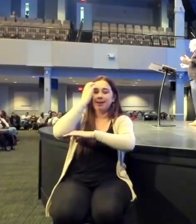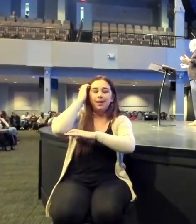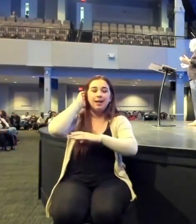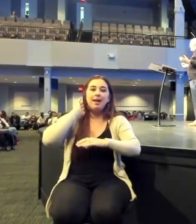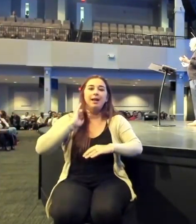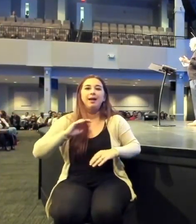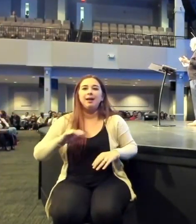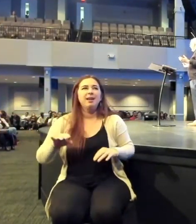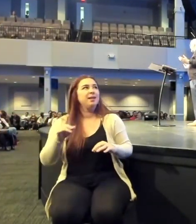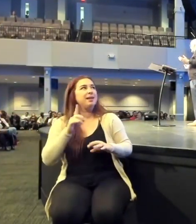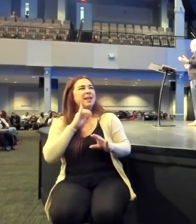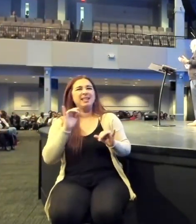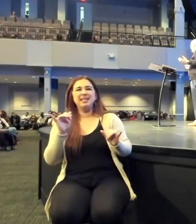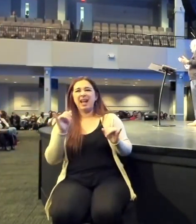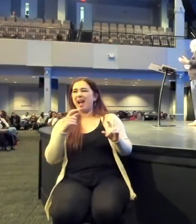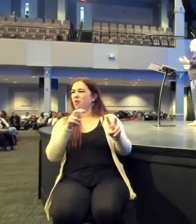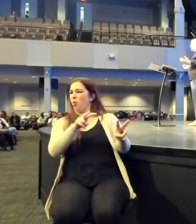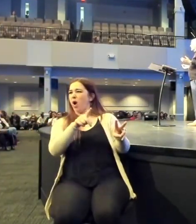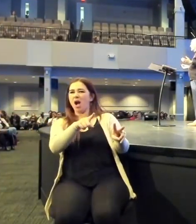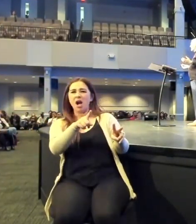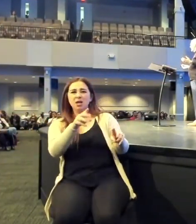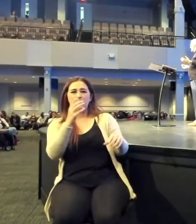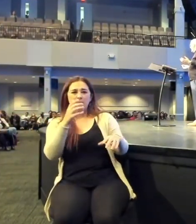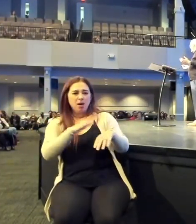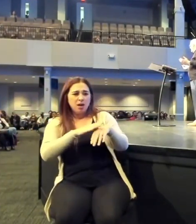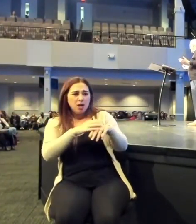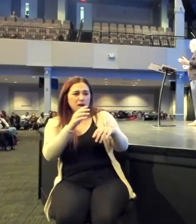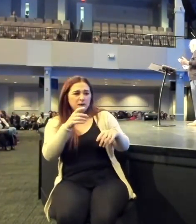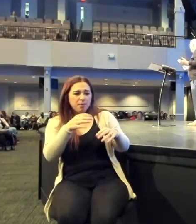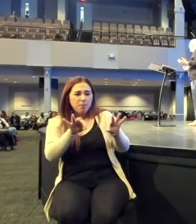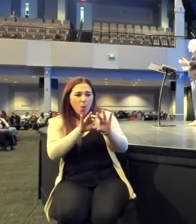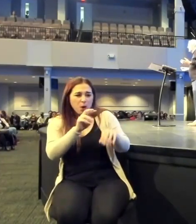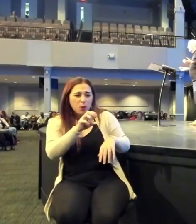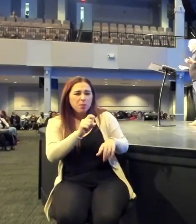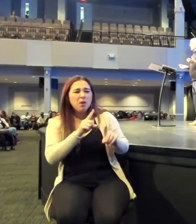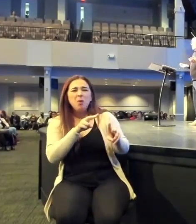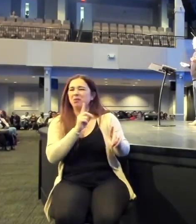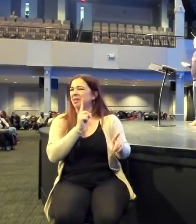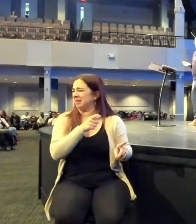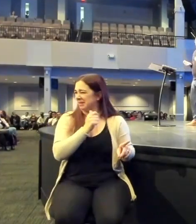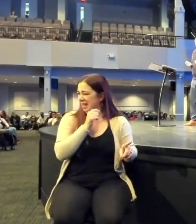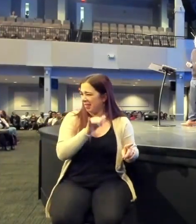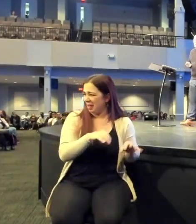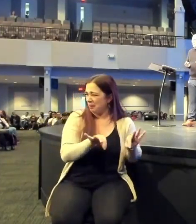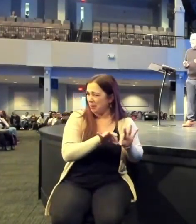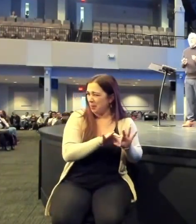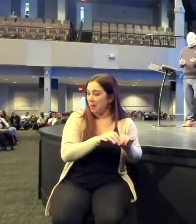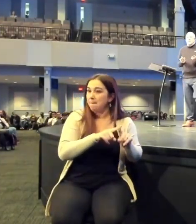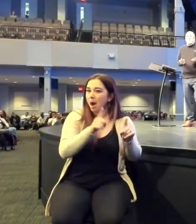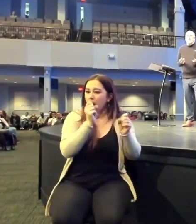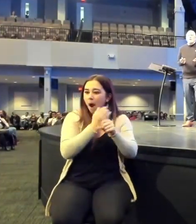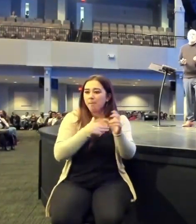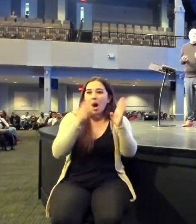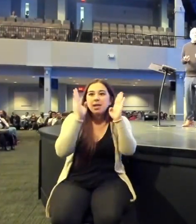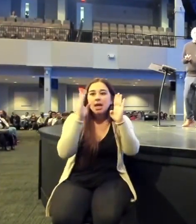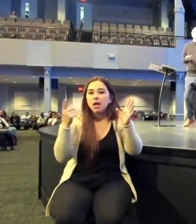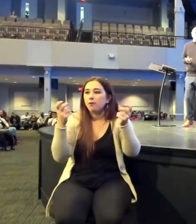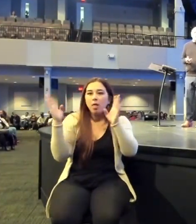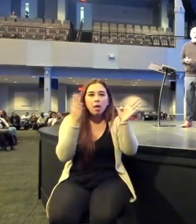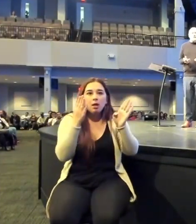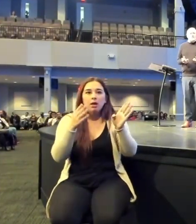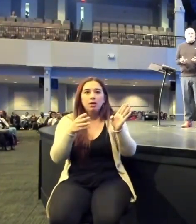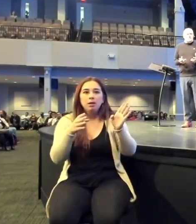And you're like, okay, I better watch that. It's breaking news. And you realize, well, that wasn't really breaking news. It just got my attention. And so everything's breaking news. So